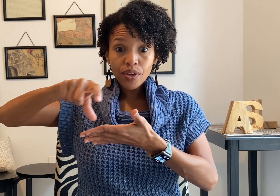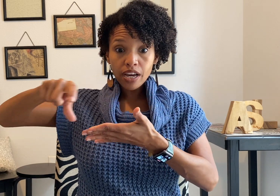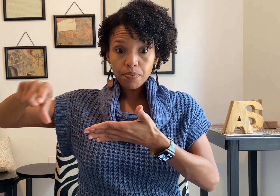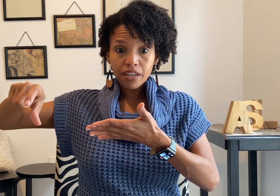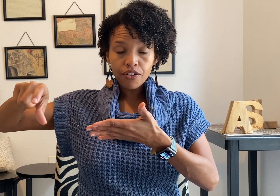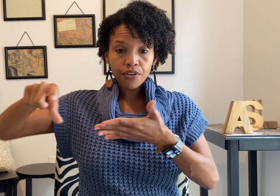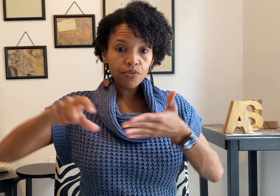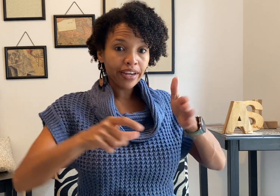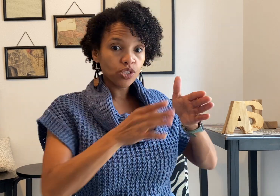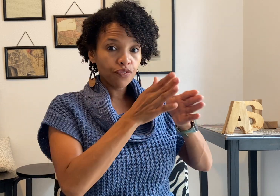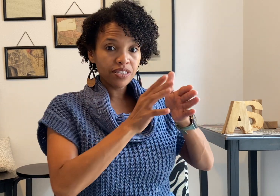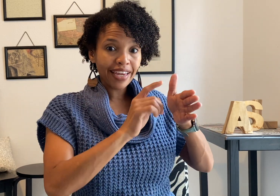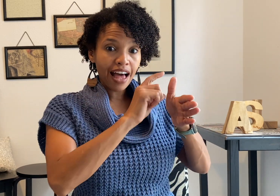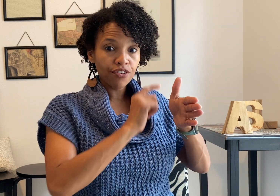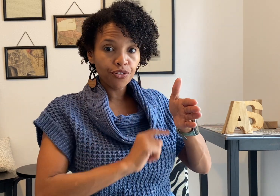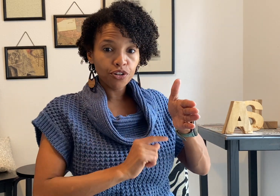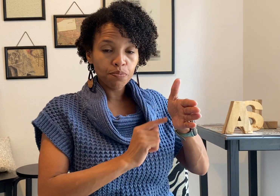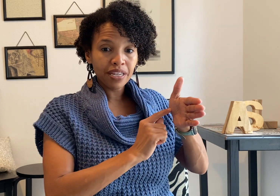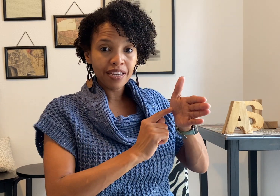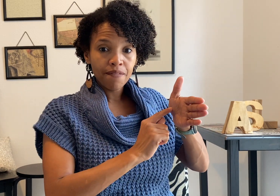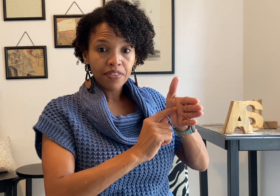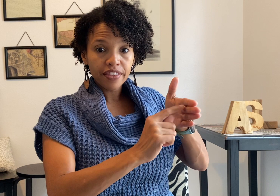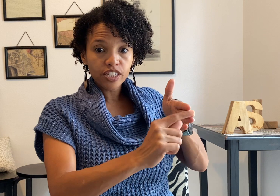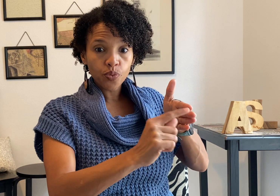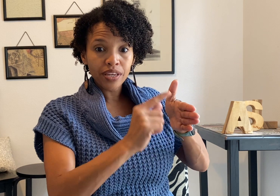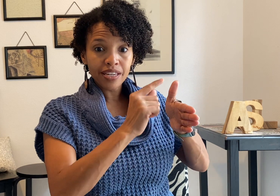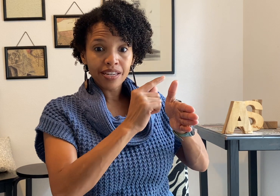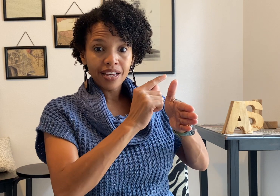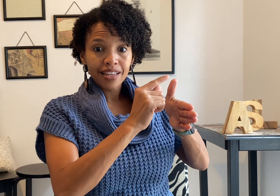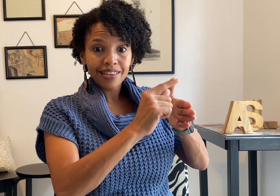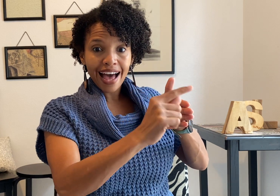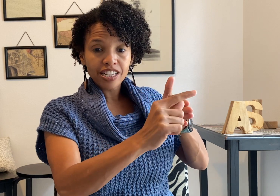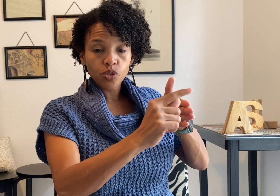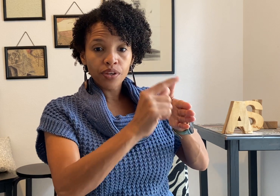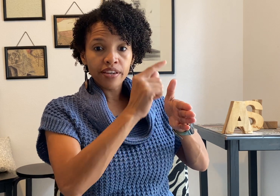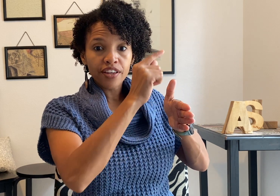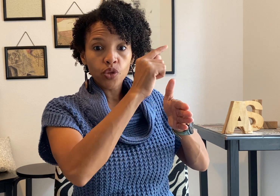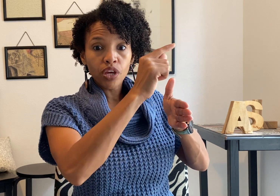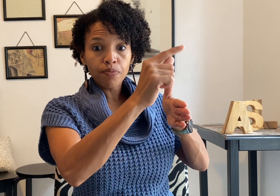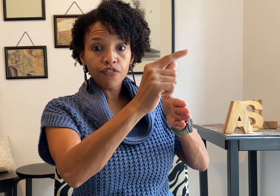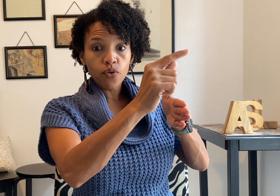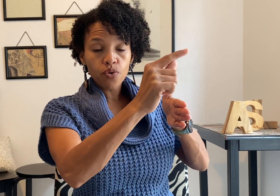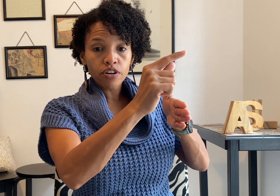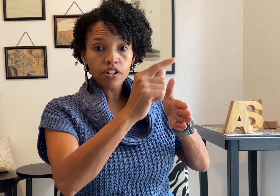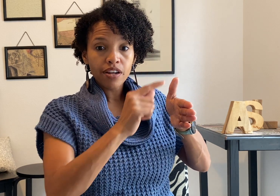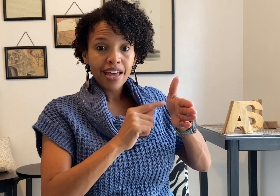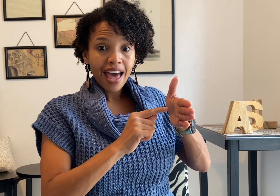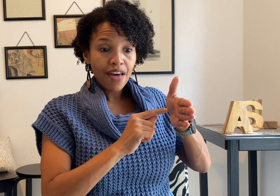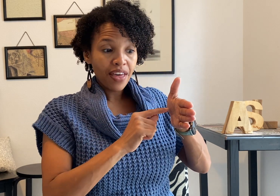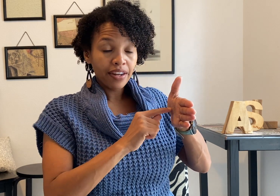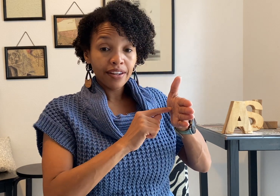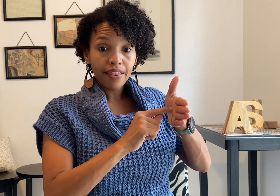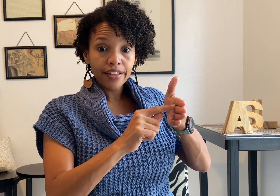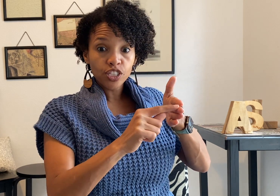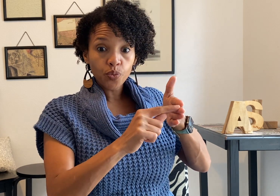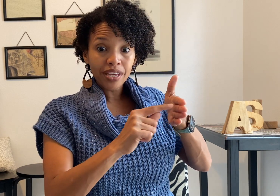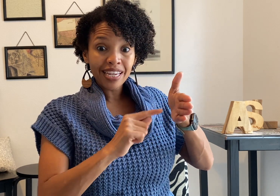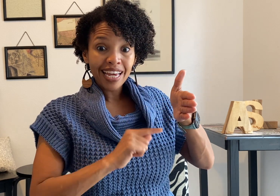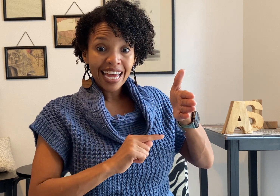up here, right? So if it's a calendar, it would be this week, last week, the week before, and then this week,